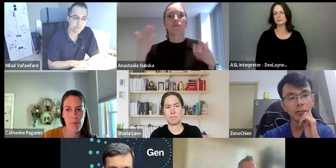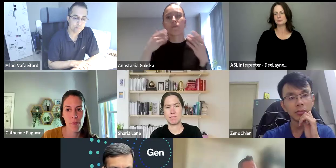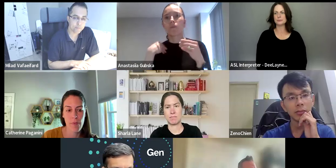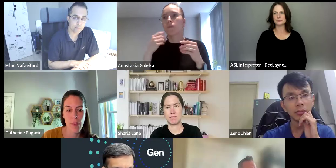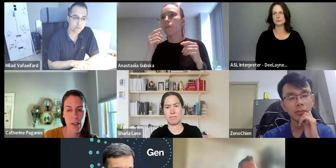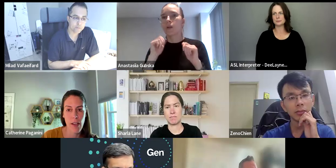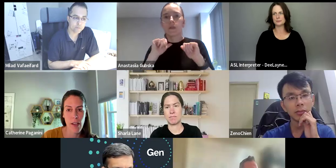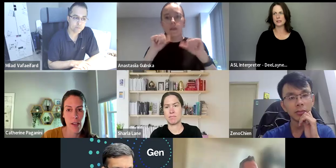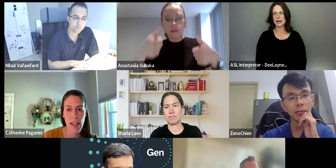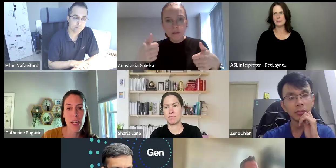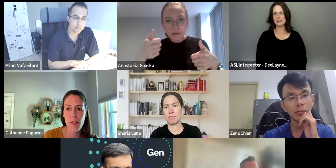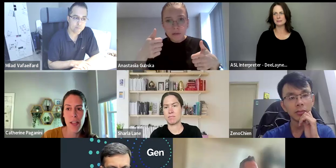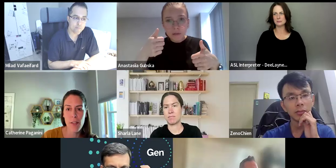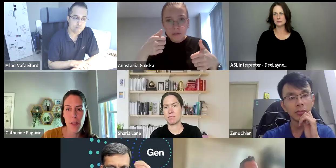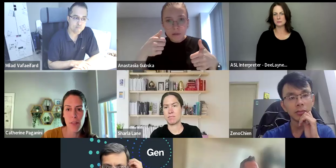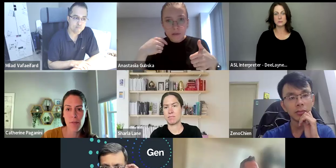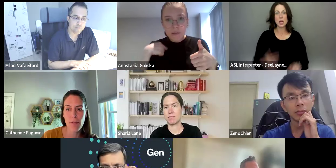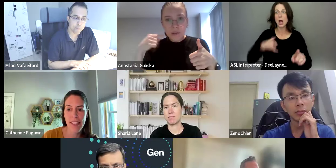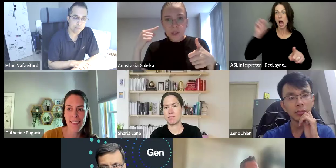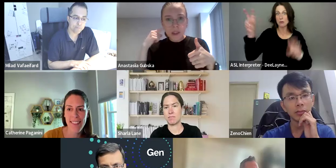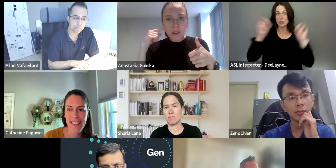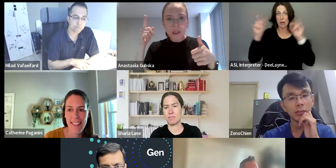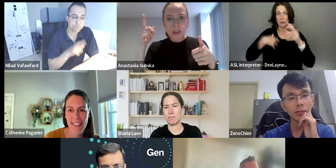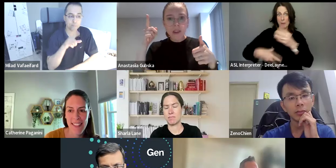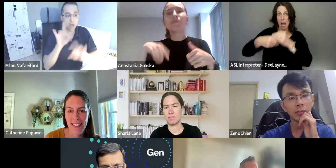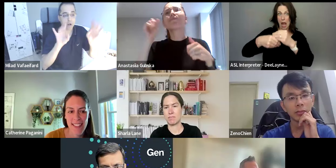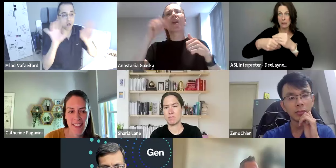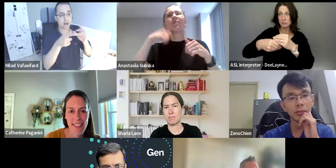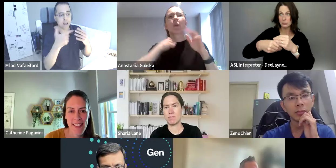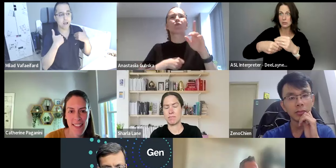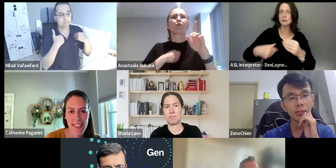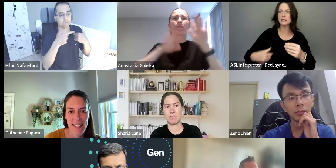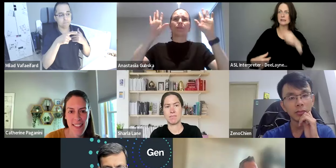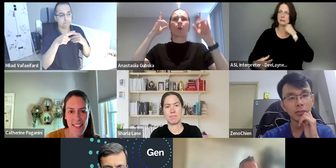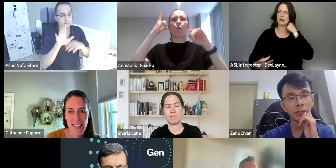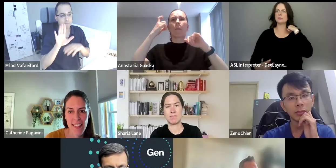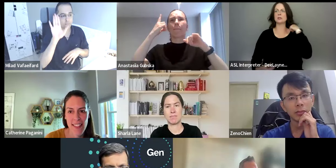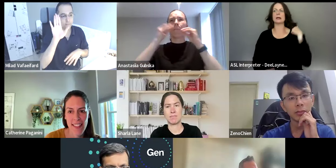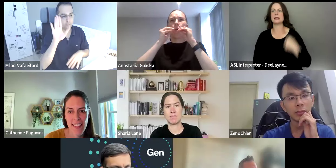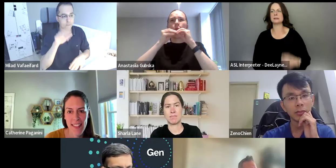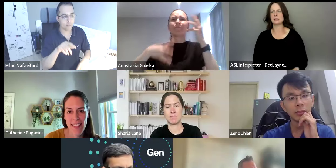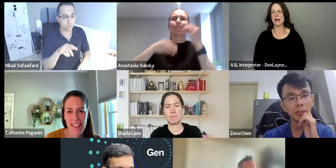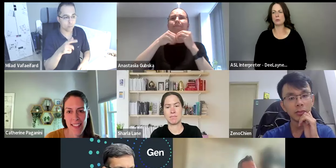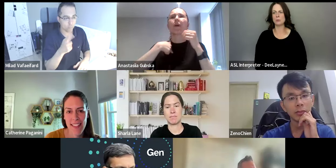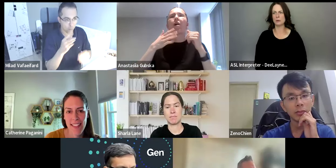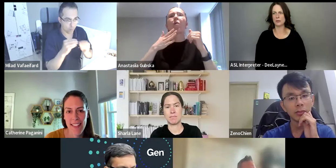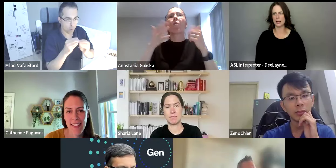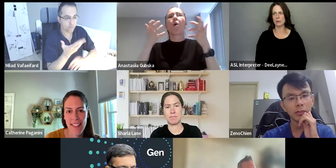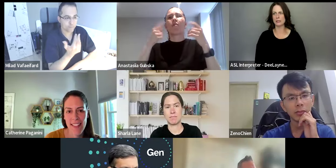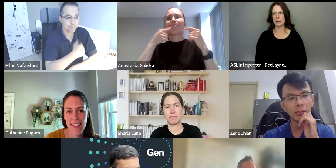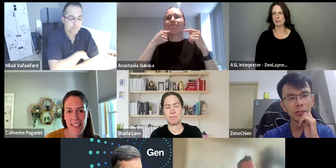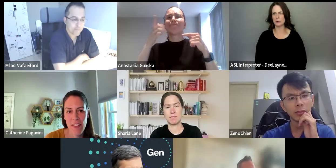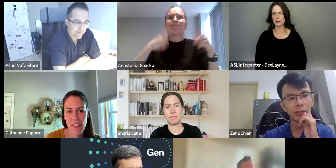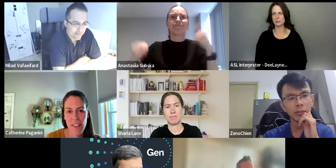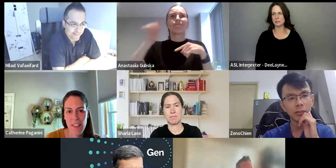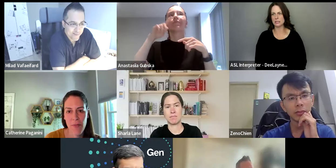Yeah, I I would mean, like to add something. Yes. Sorry. Yes, I had one more thing I